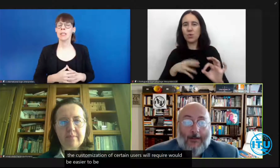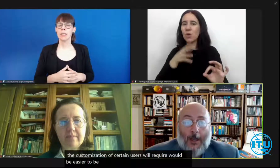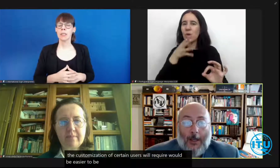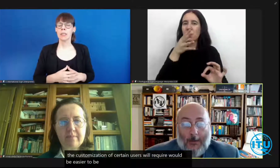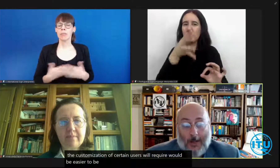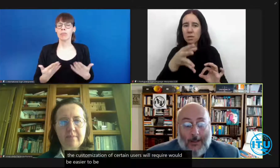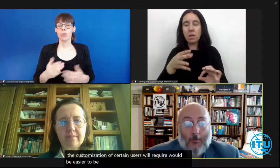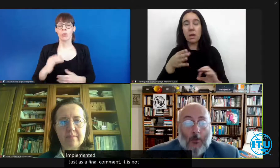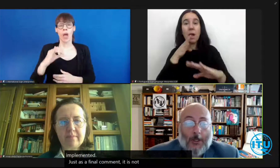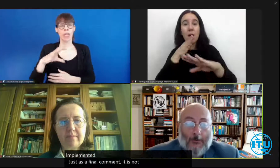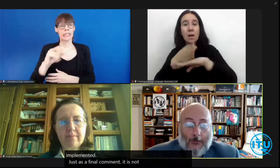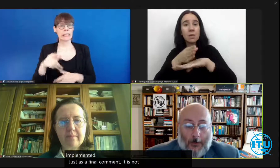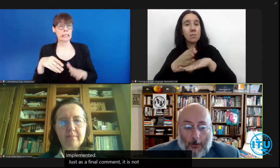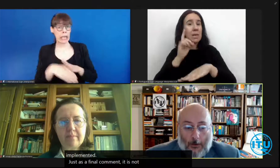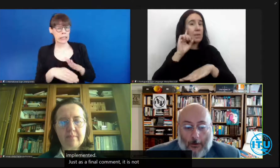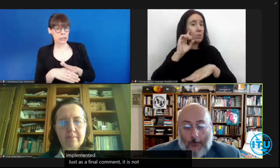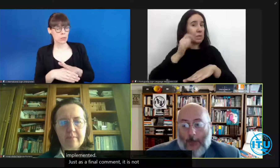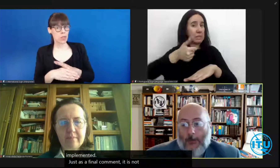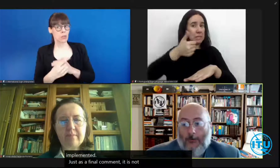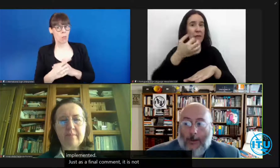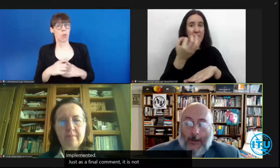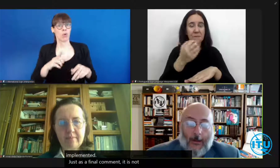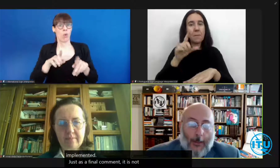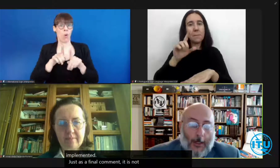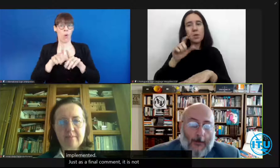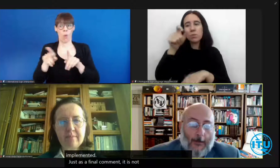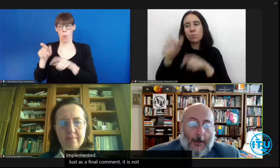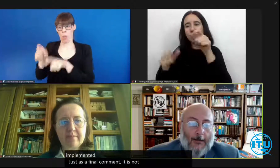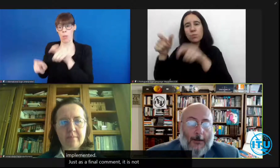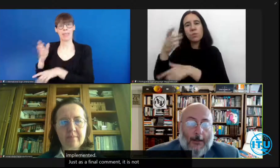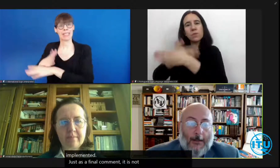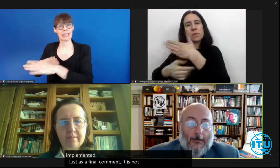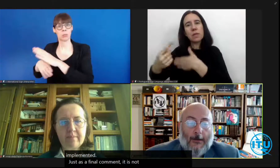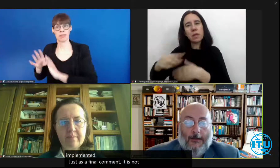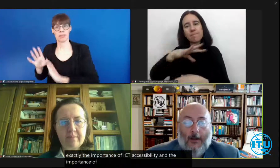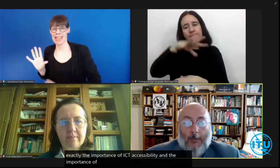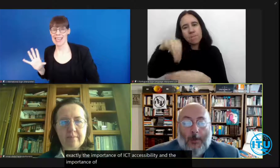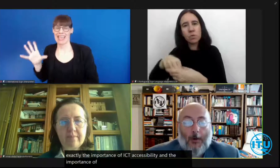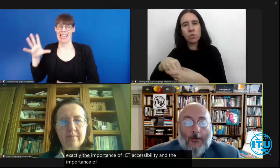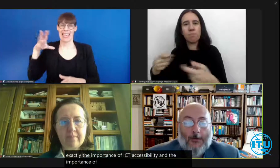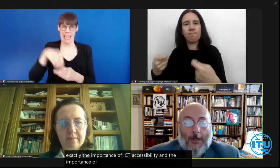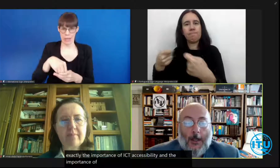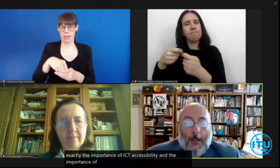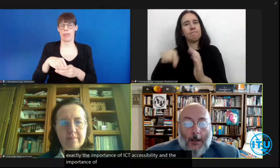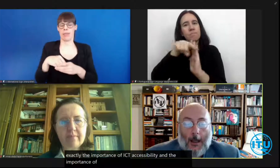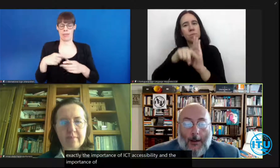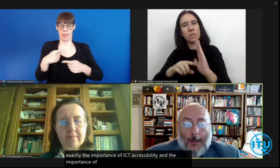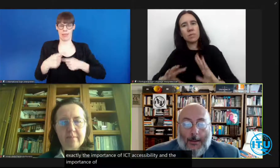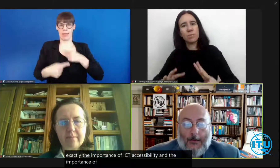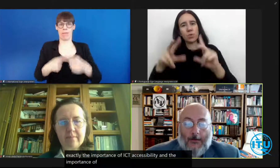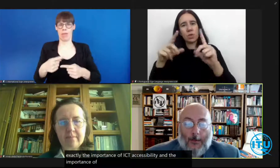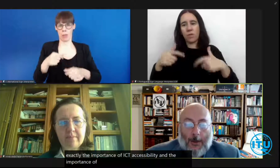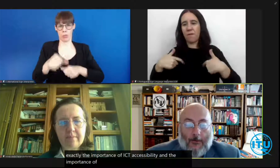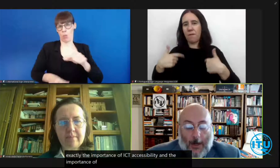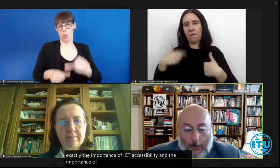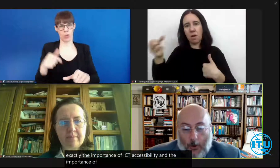ICT accessibility, but the importance of inclusion of persons with disabilities in the standard development process. I think this is something very